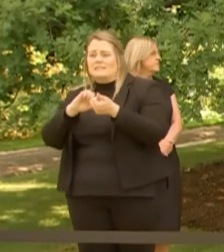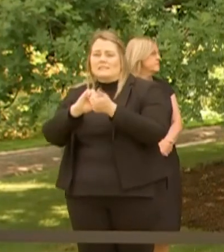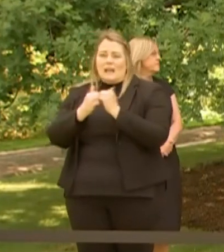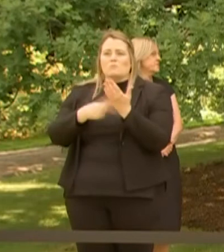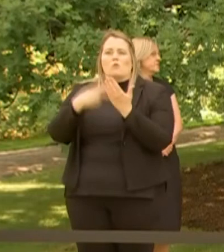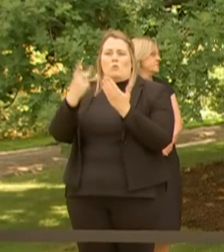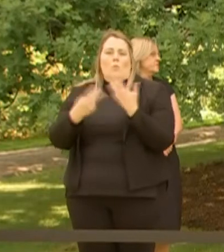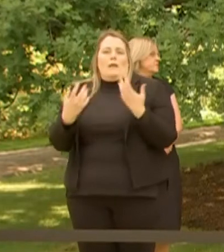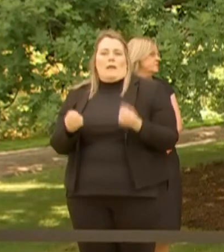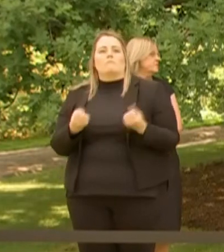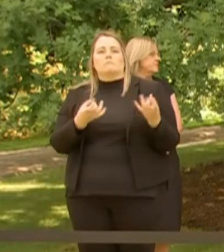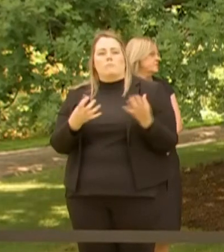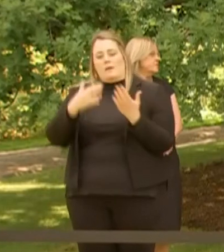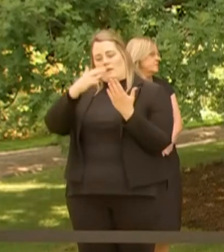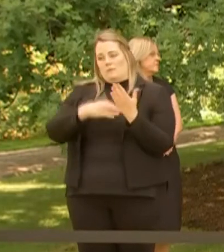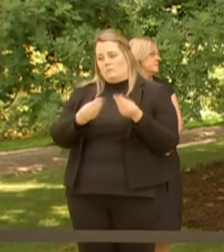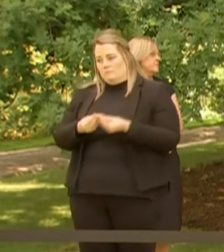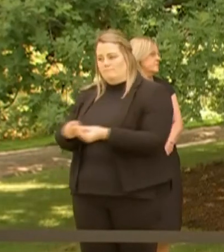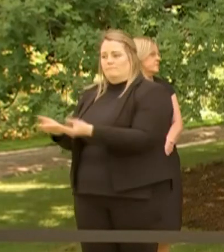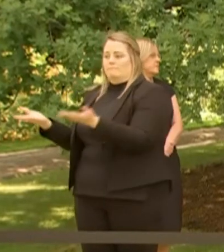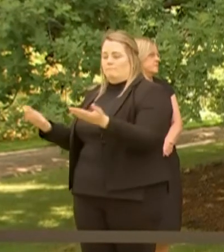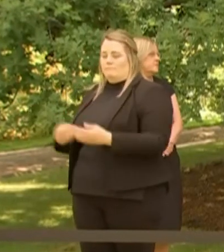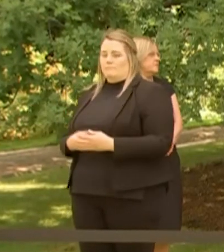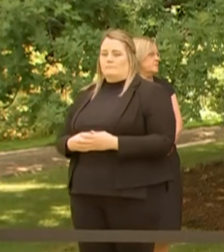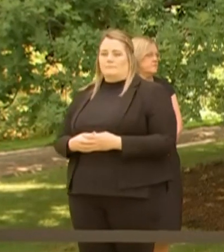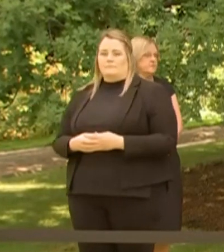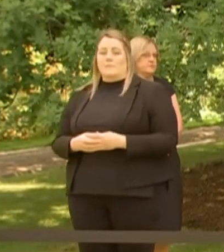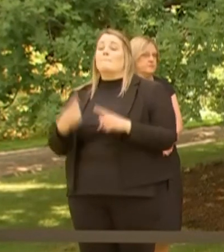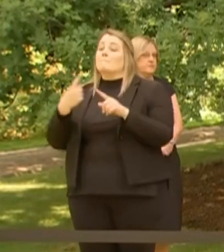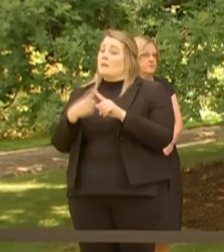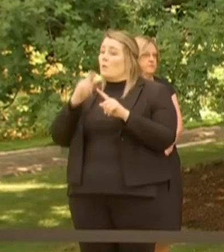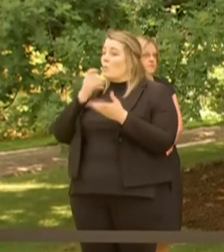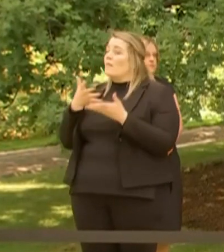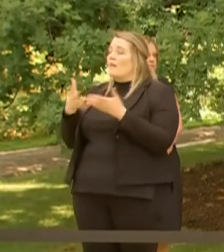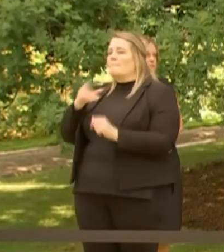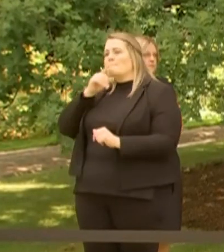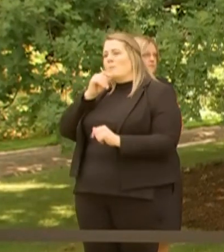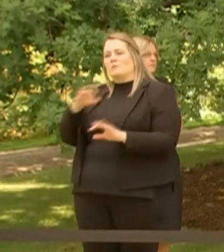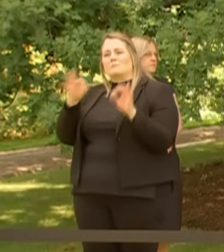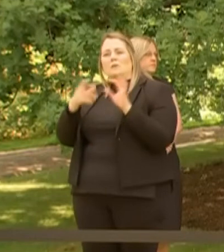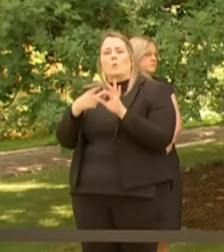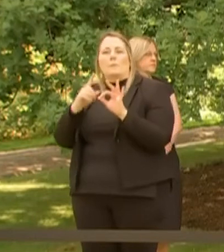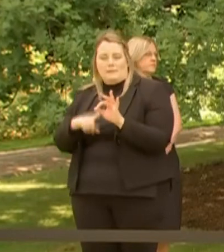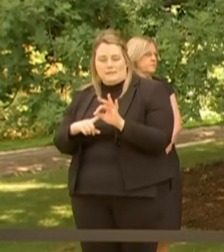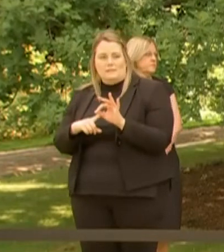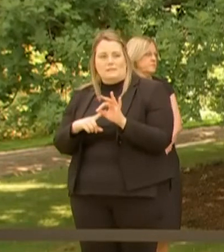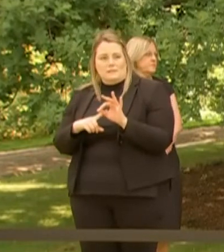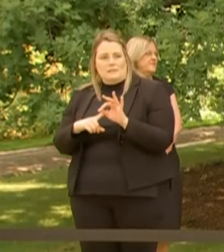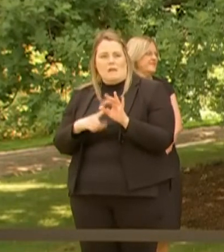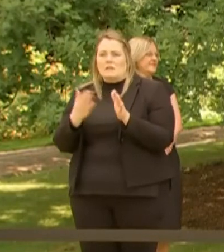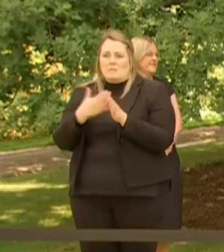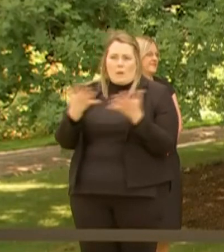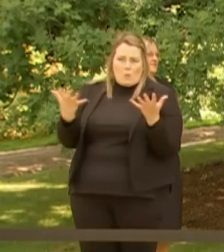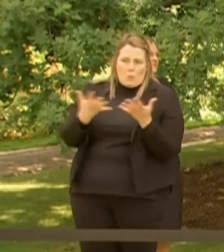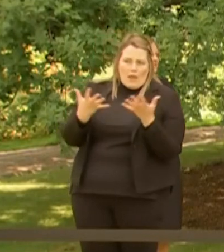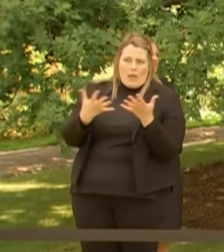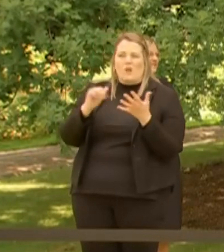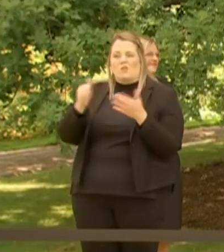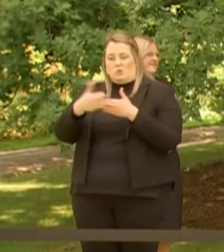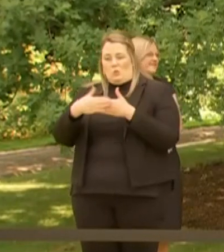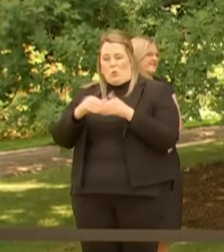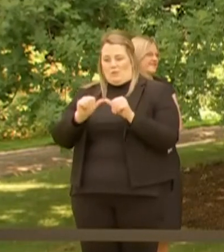making available to return travellers the hiring of exercise equipment. So depending on which hotel you are and the door size, we've